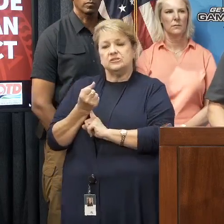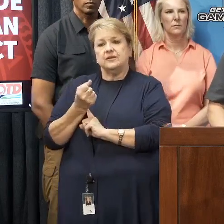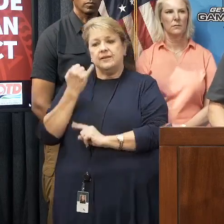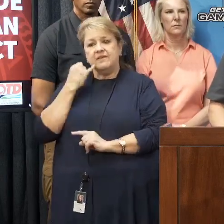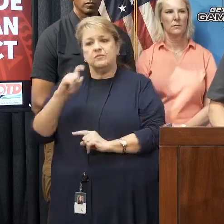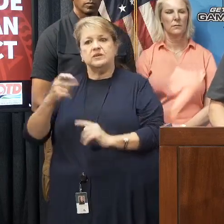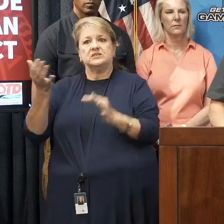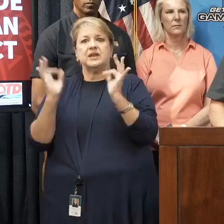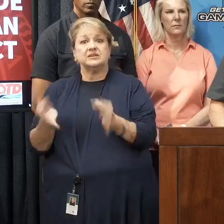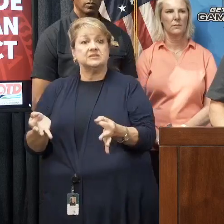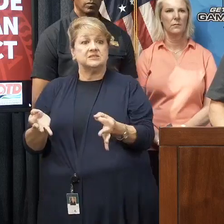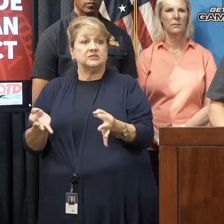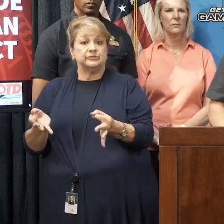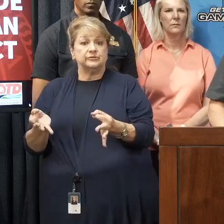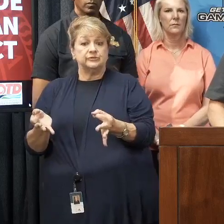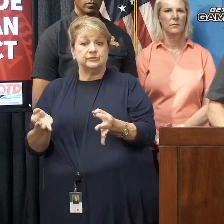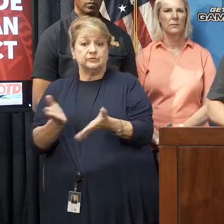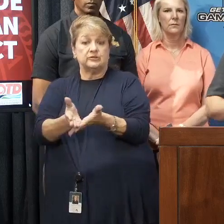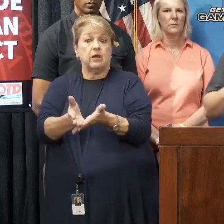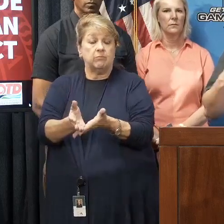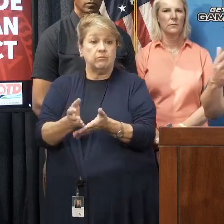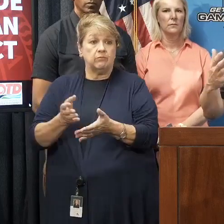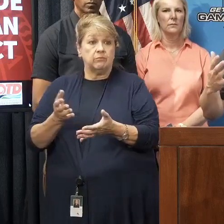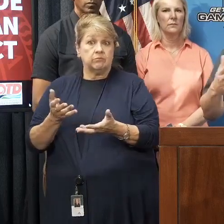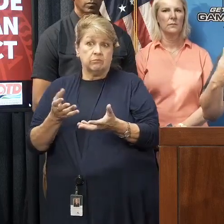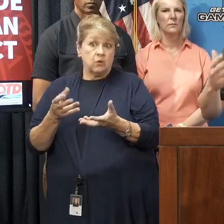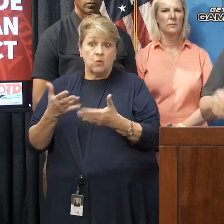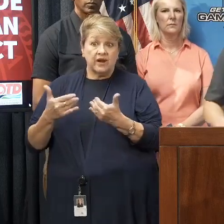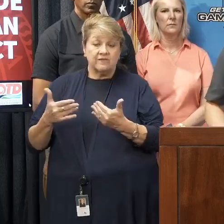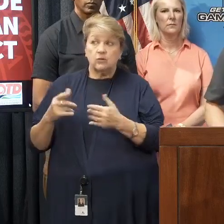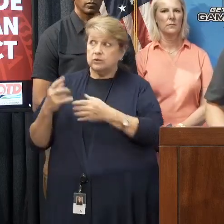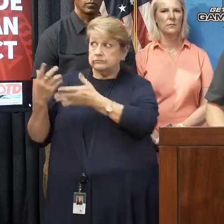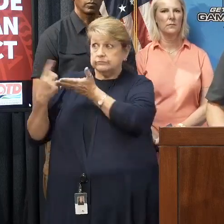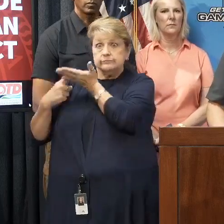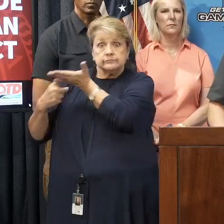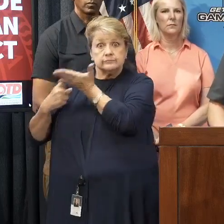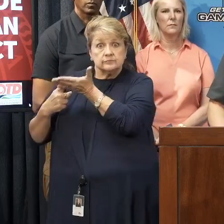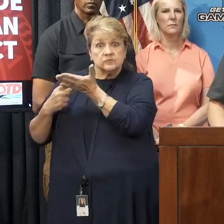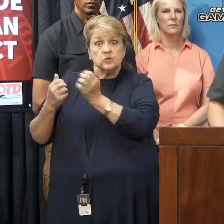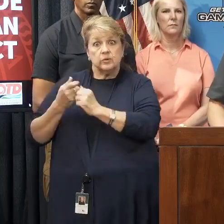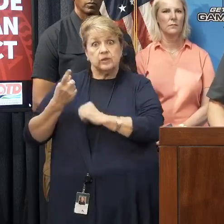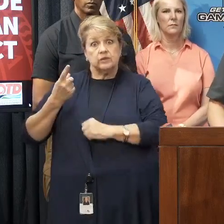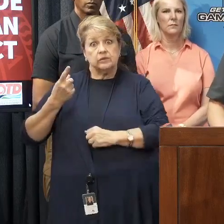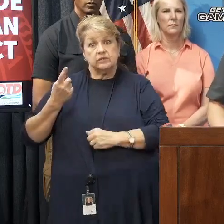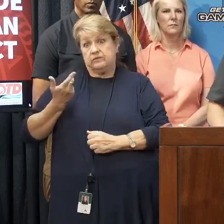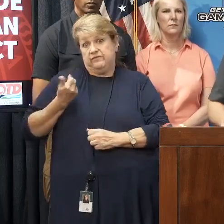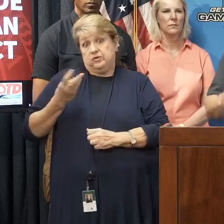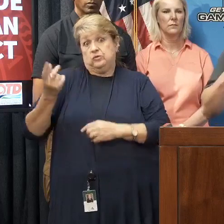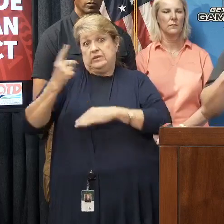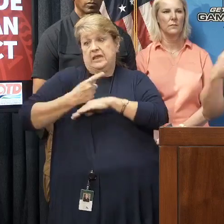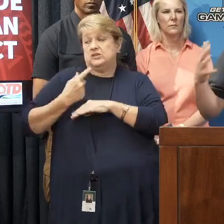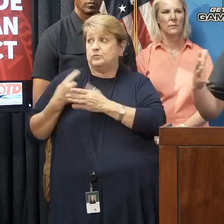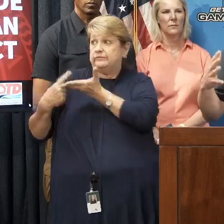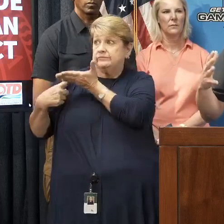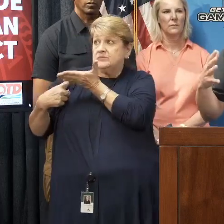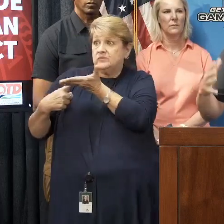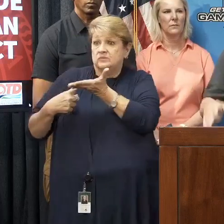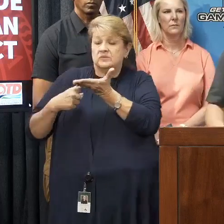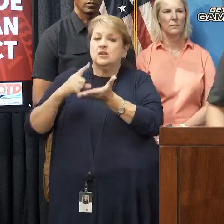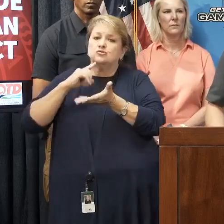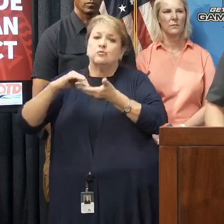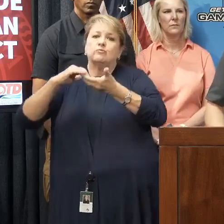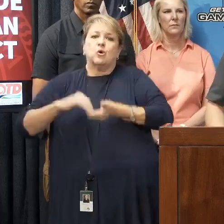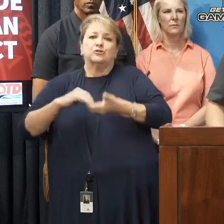to be made. And in fact, those are some of the conversations that have gone on the last couple of days. And so it's a true